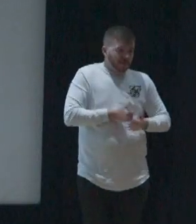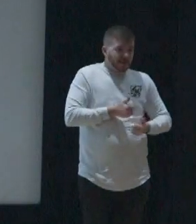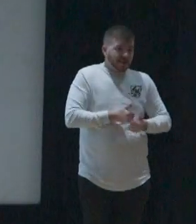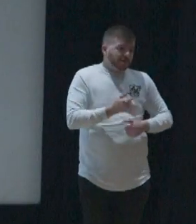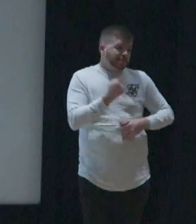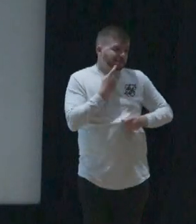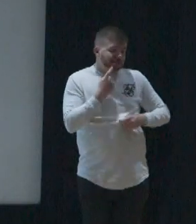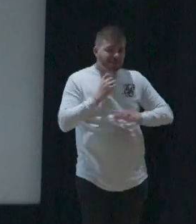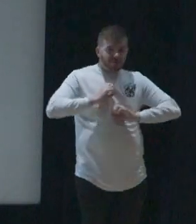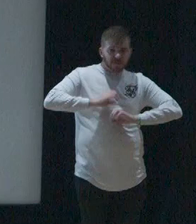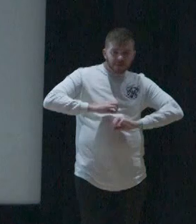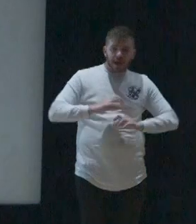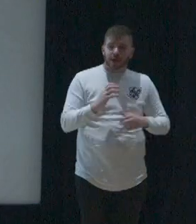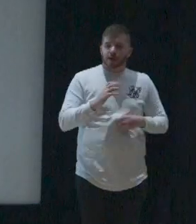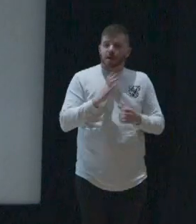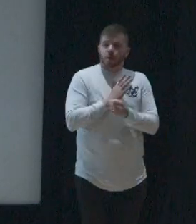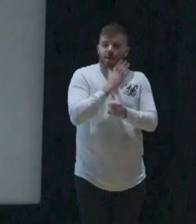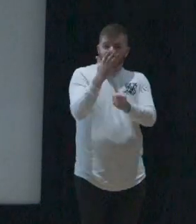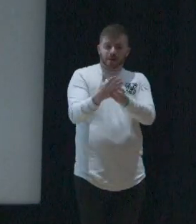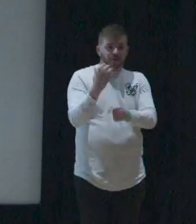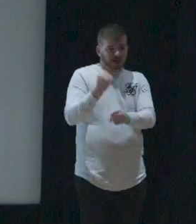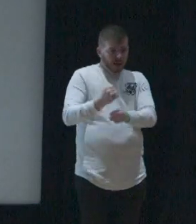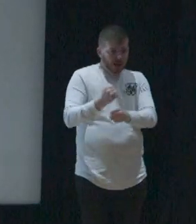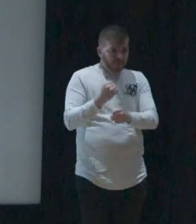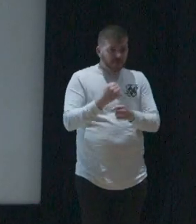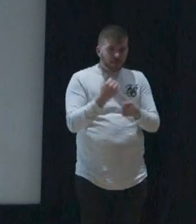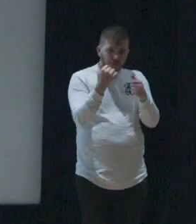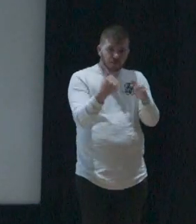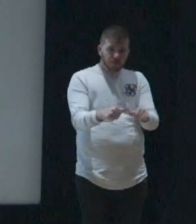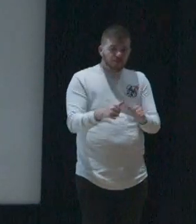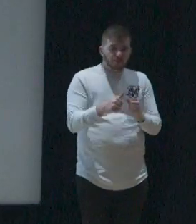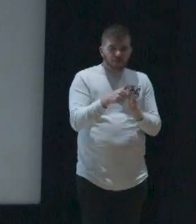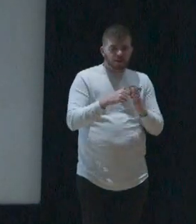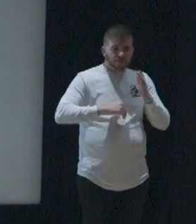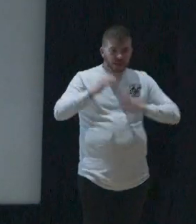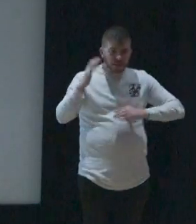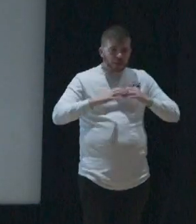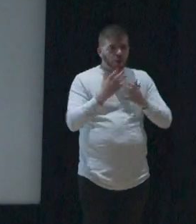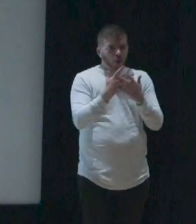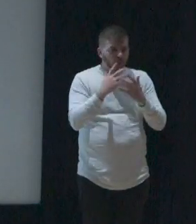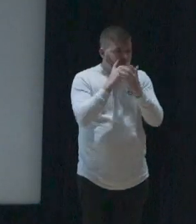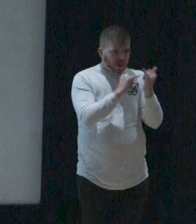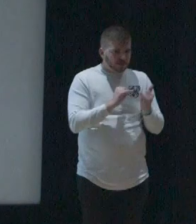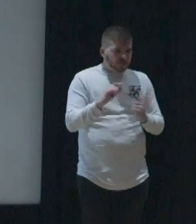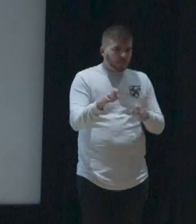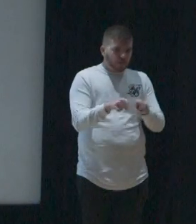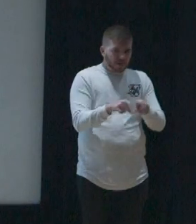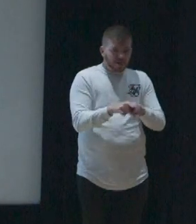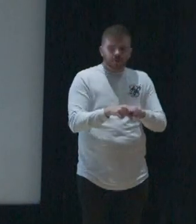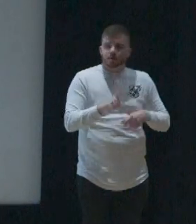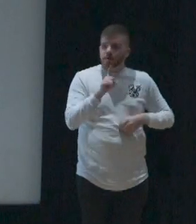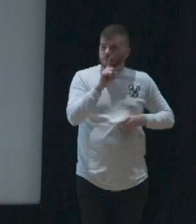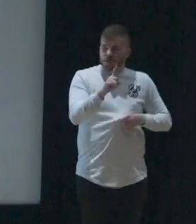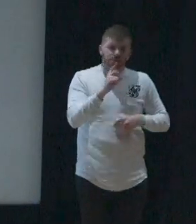how easy they found it. And then towards the end of the game, obviously, when we had a final build, we sent it out to quite a lot of testers then as well, who logged.